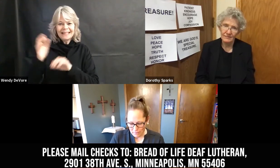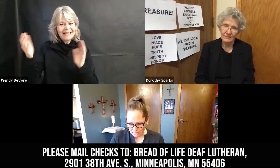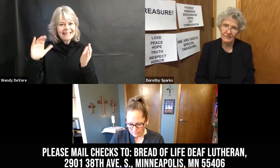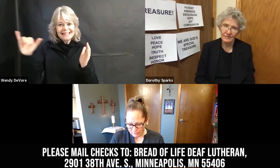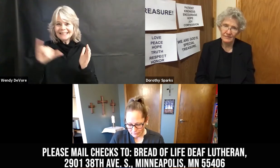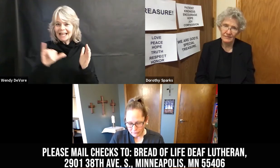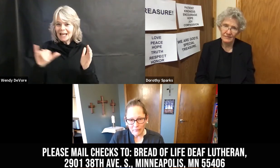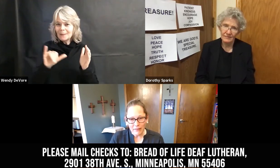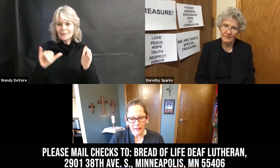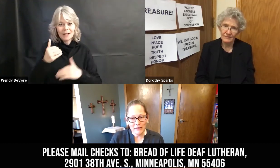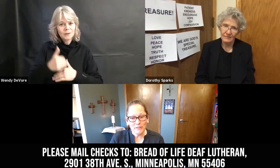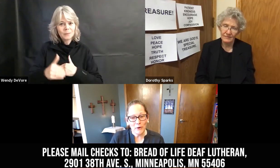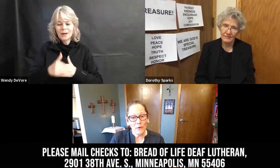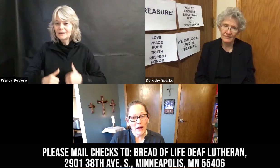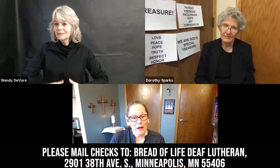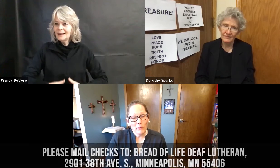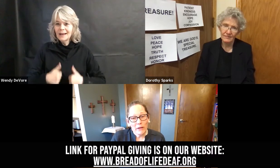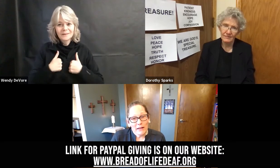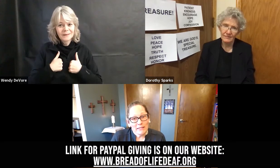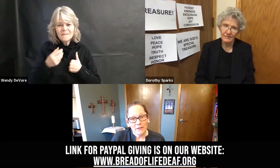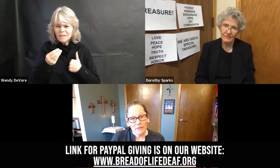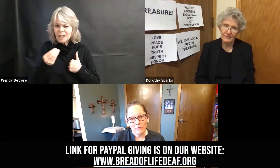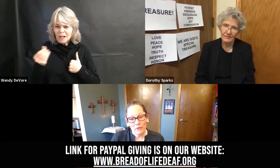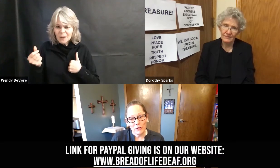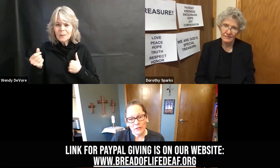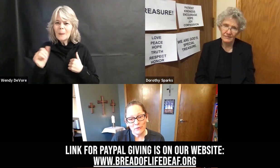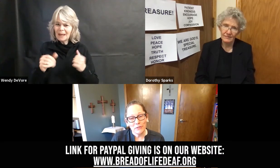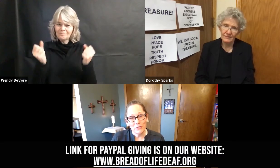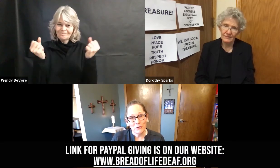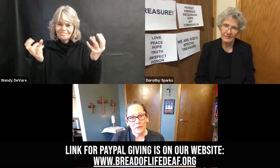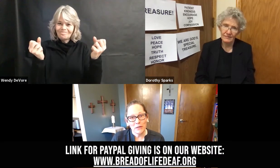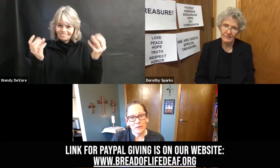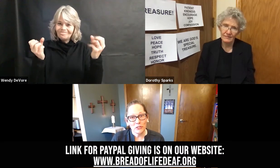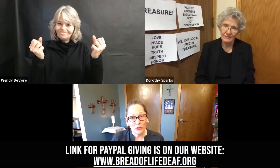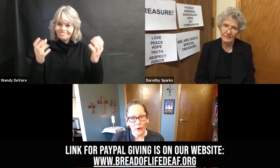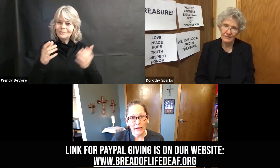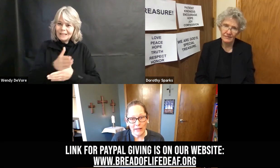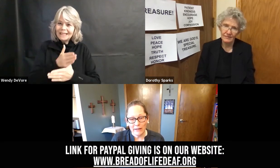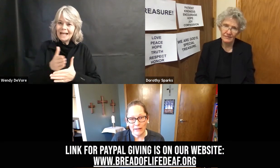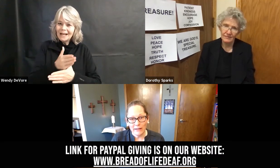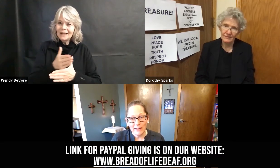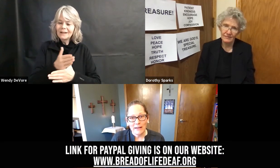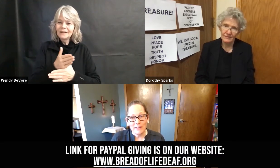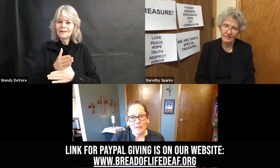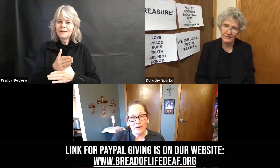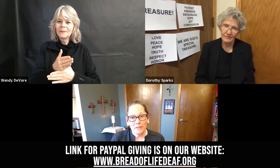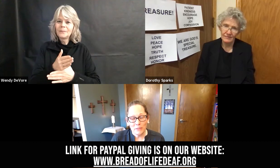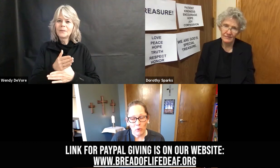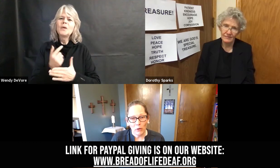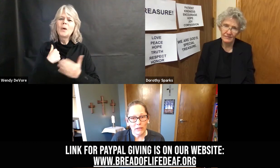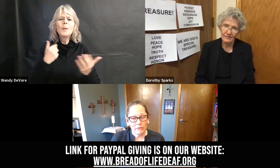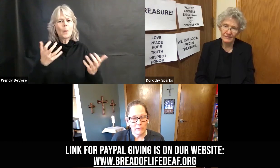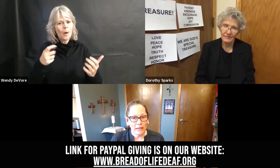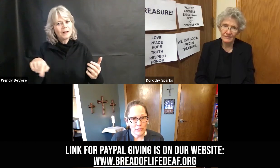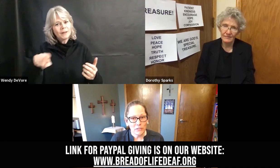there. And so we ask for you to join in the